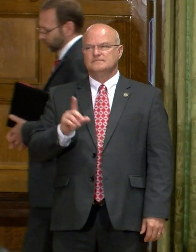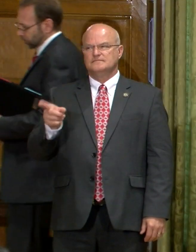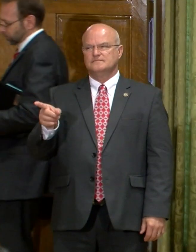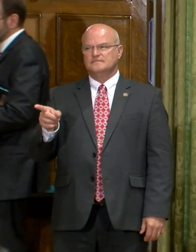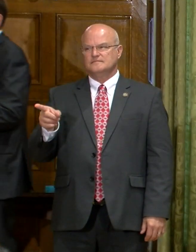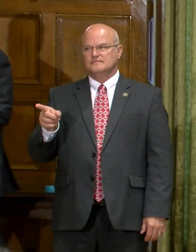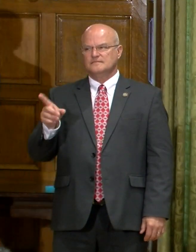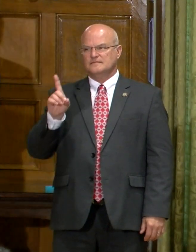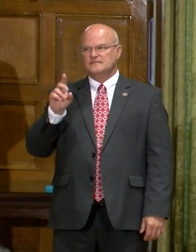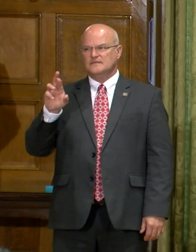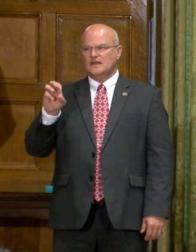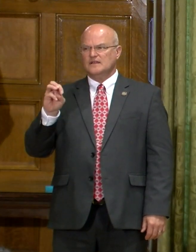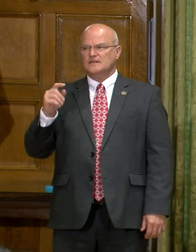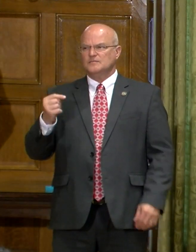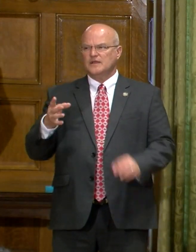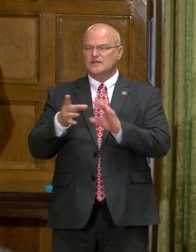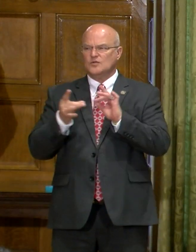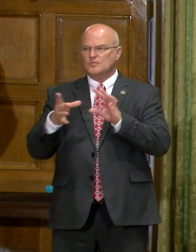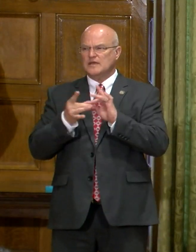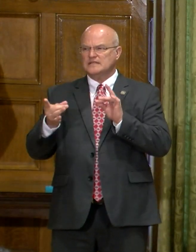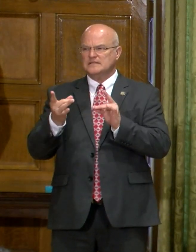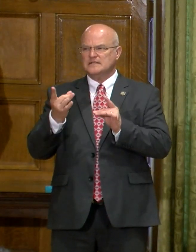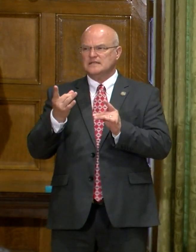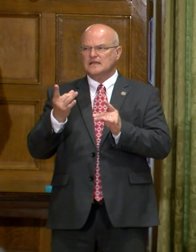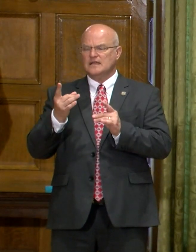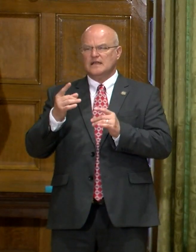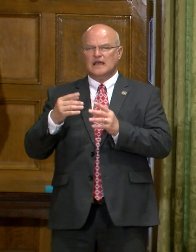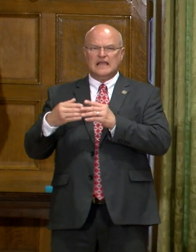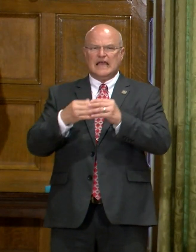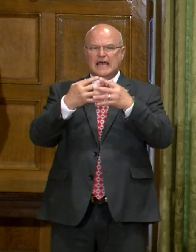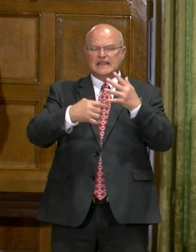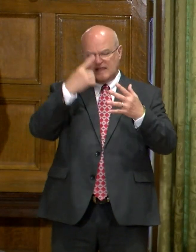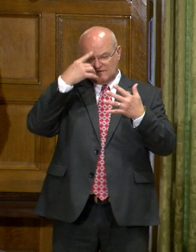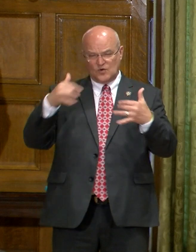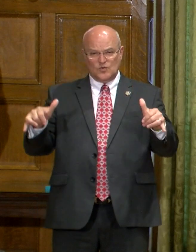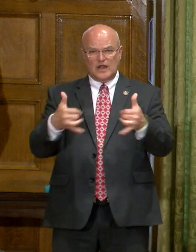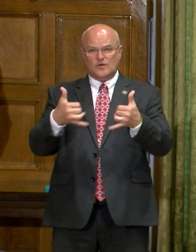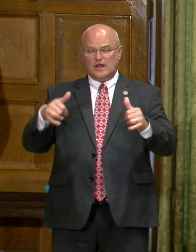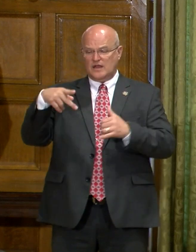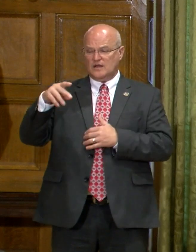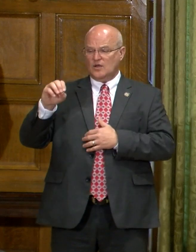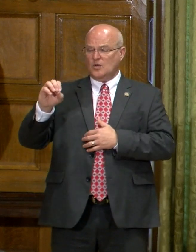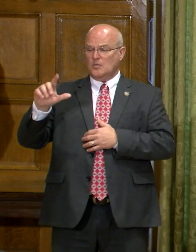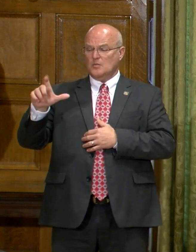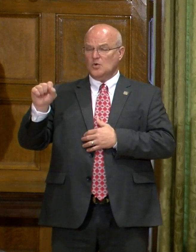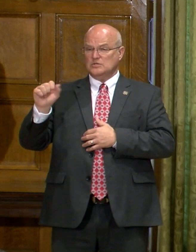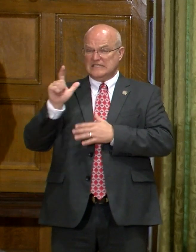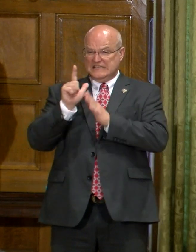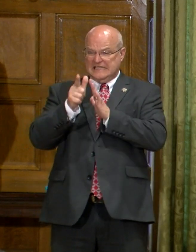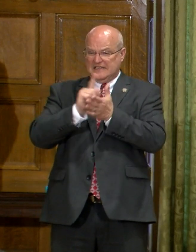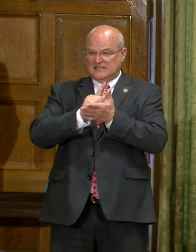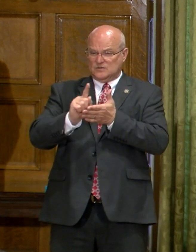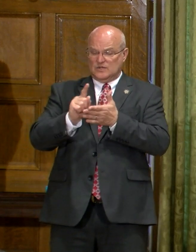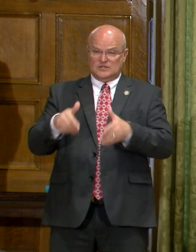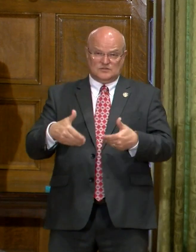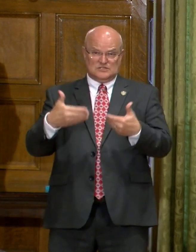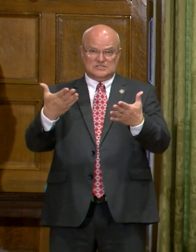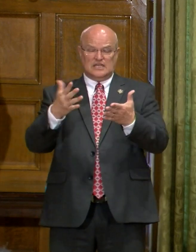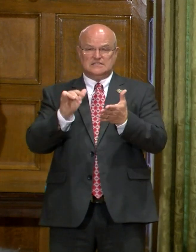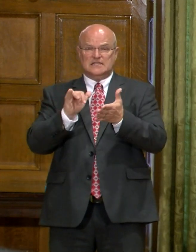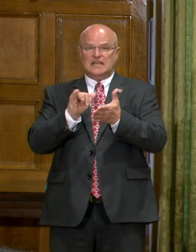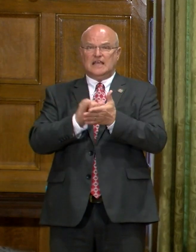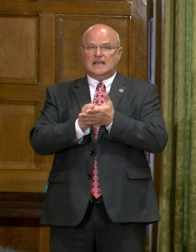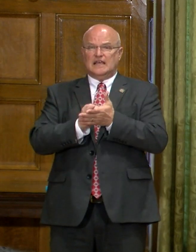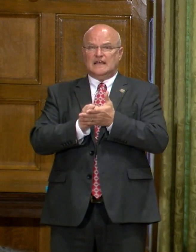Yes. Dr. Smith, you mentioned coming out with guidelines for recreational pools later this week. Are you suggesting